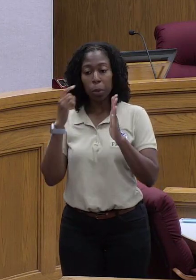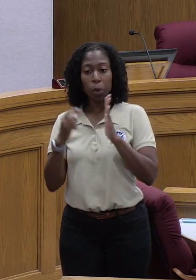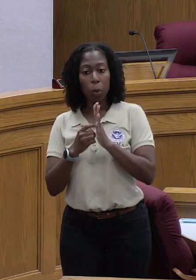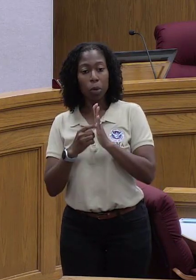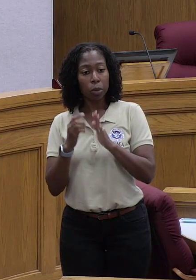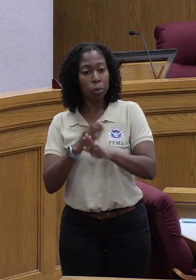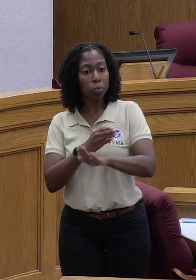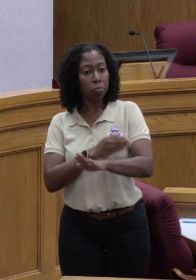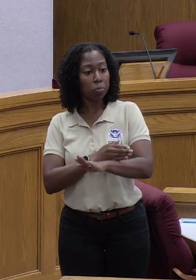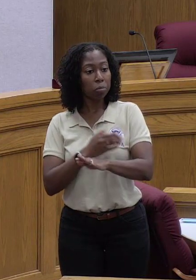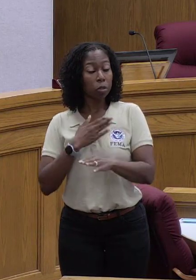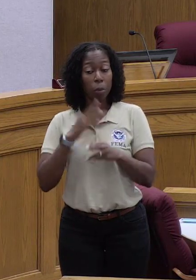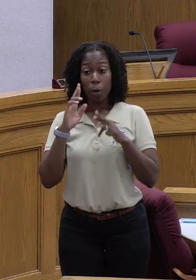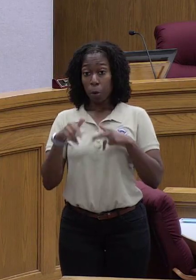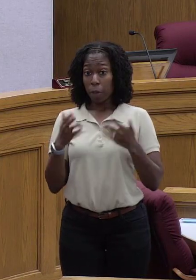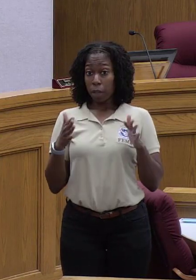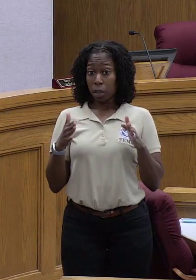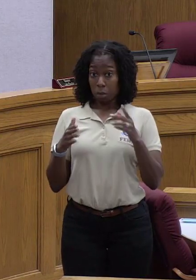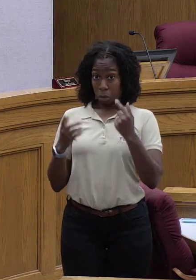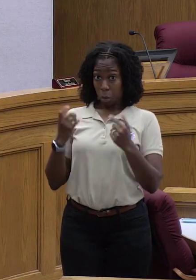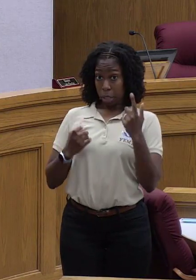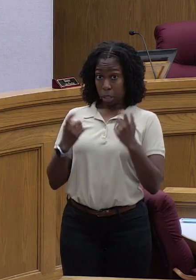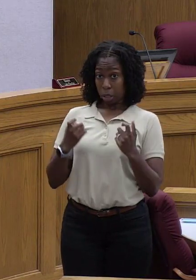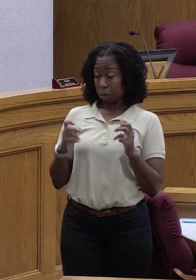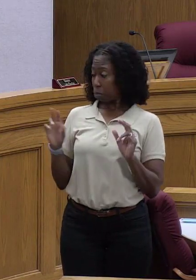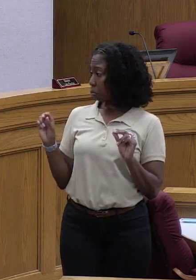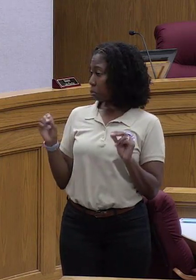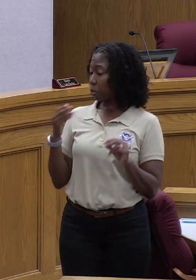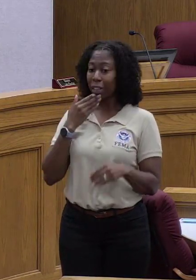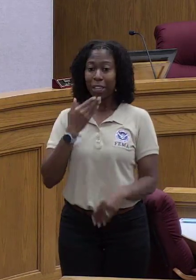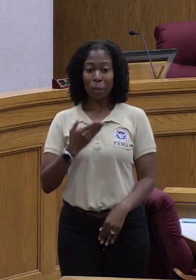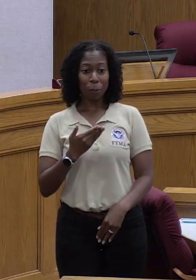that concludes my report. Teresa, unless you have any questions, thank you.